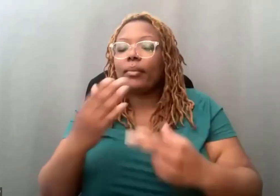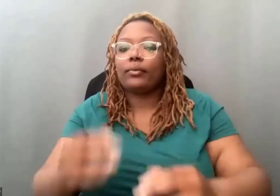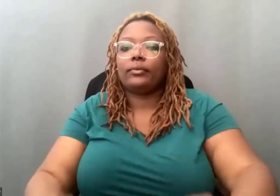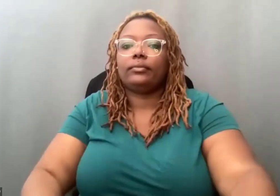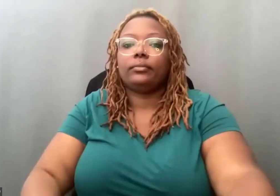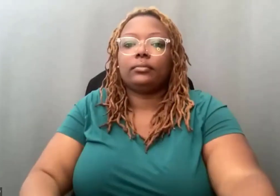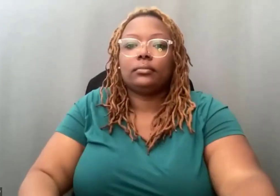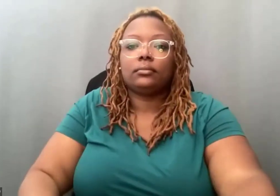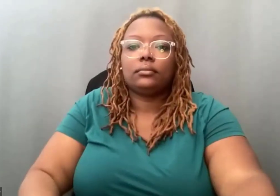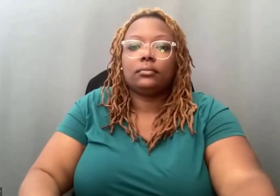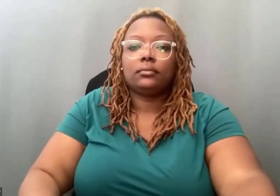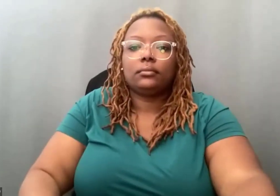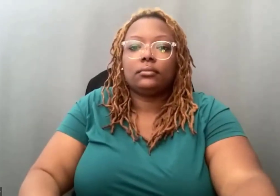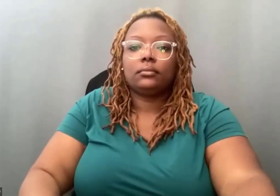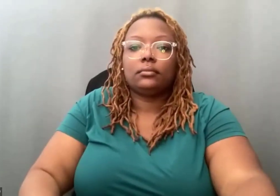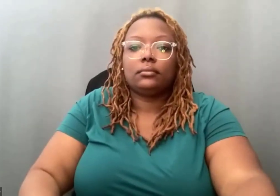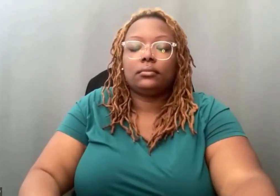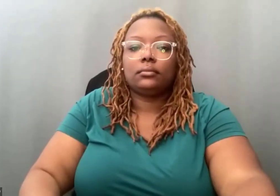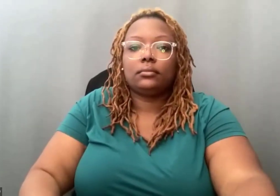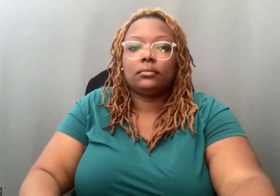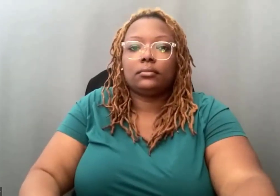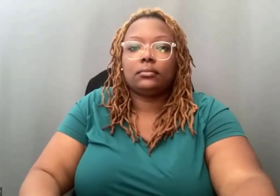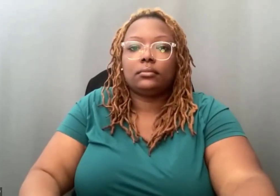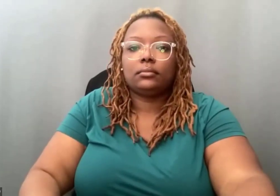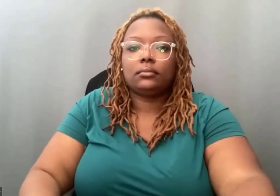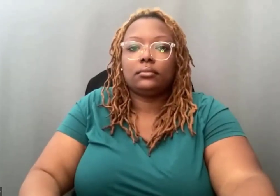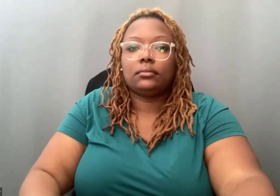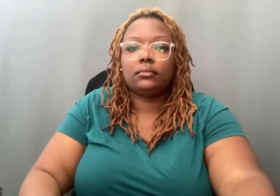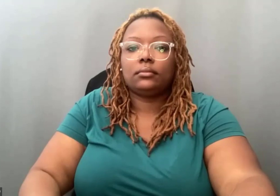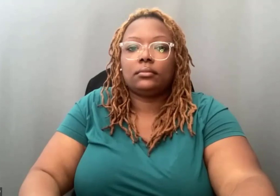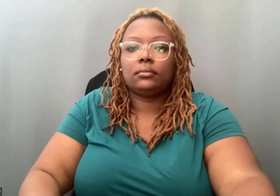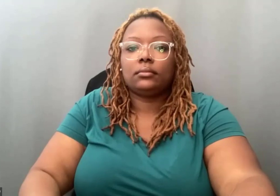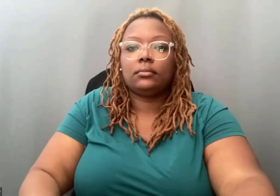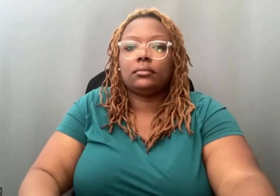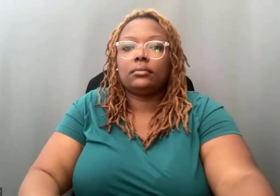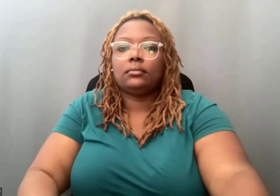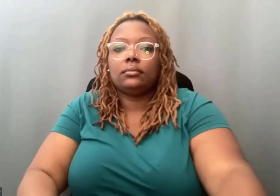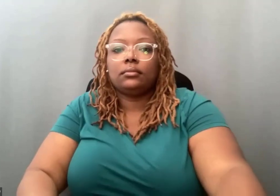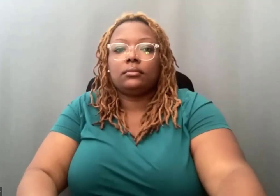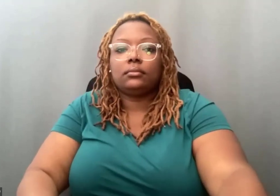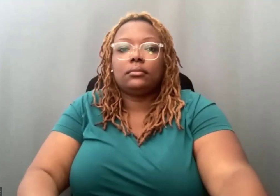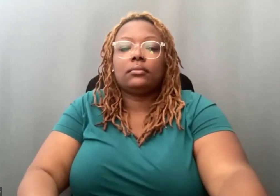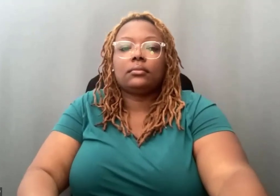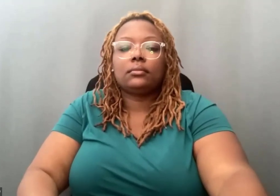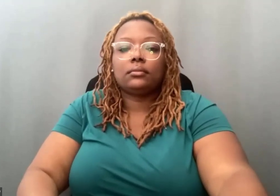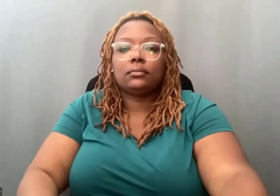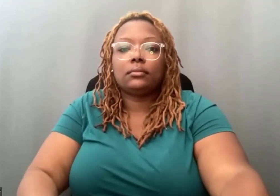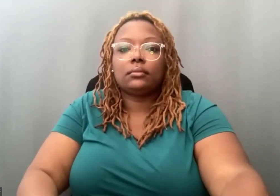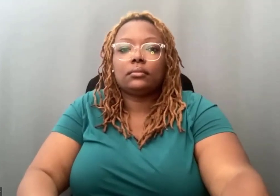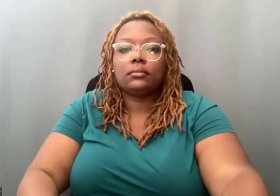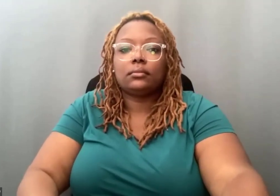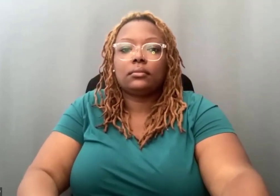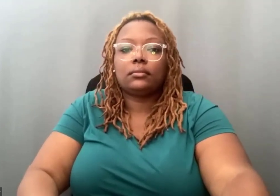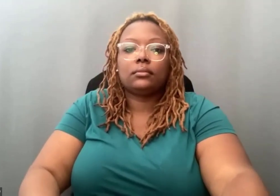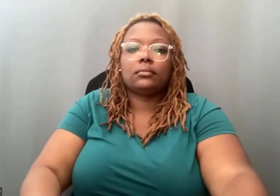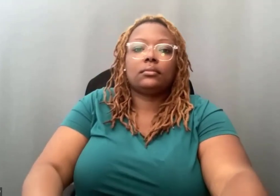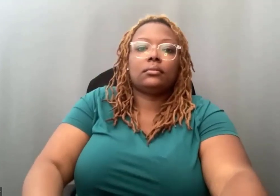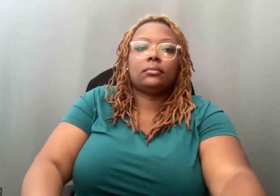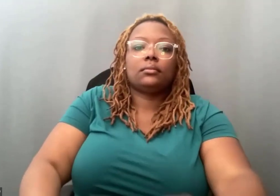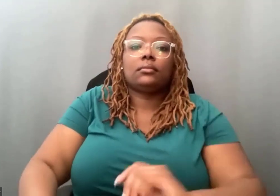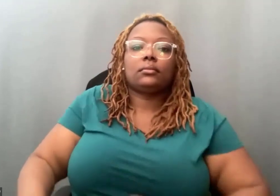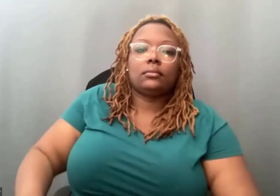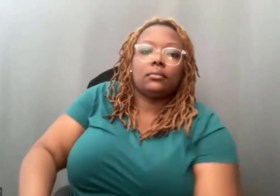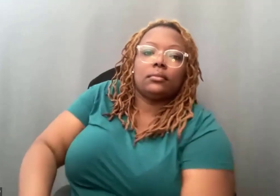That sounds like a wonderful way to turn these tutoring sessions into an additional reference for students. All right, so